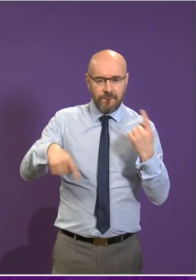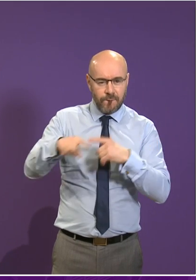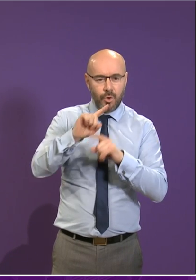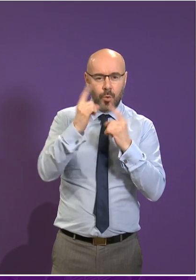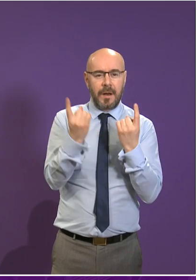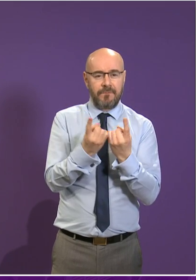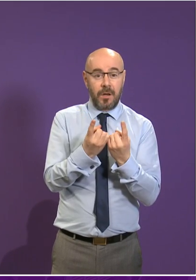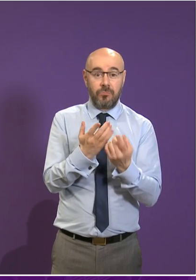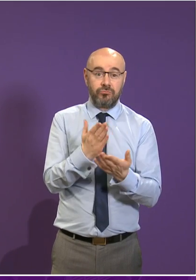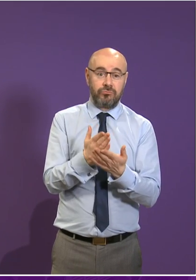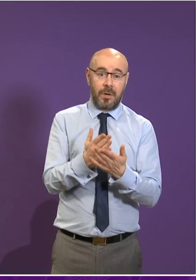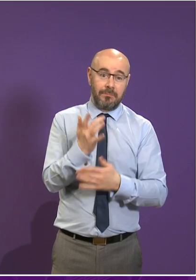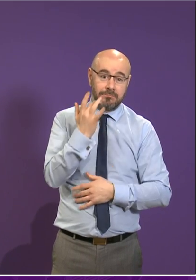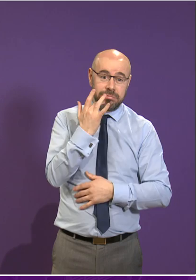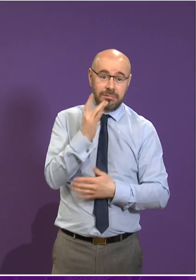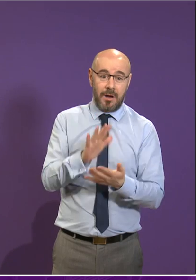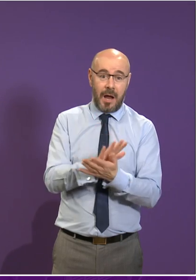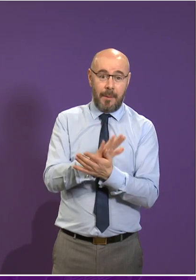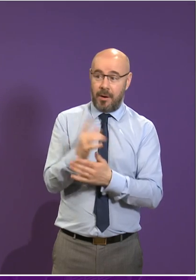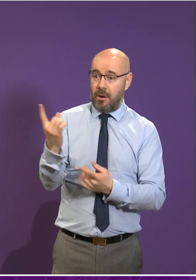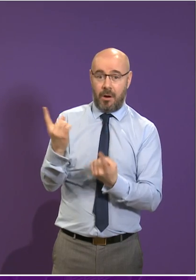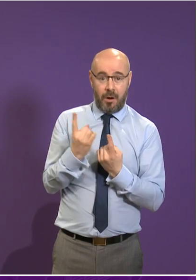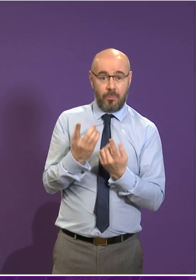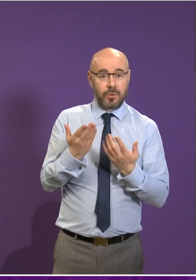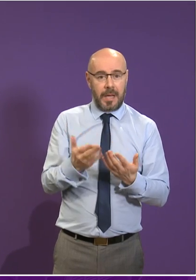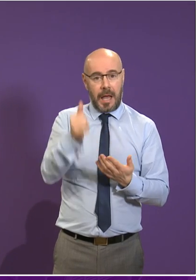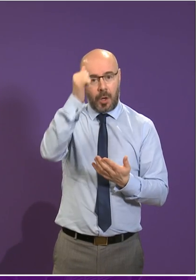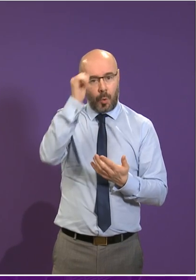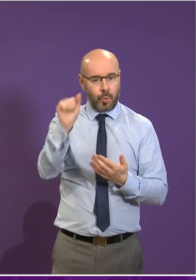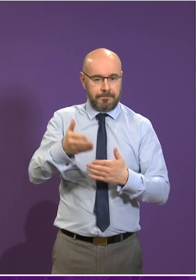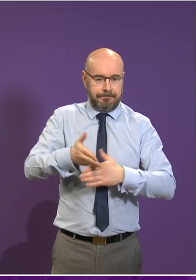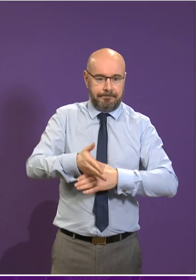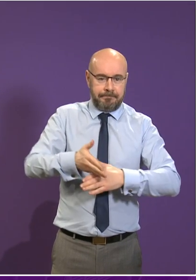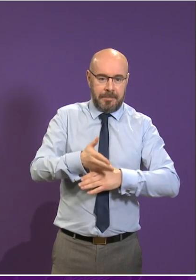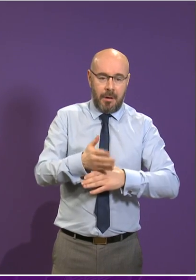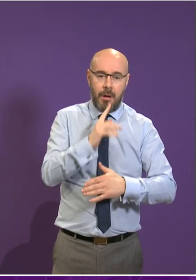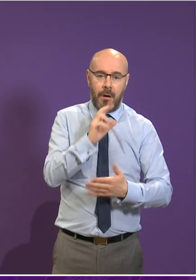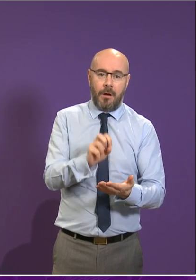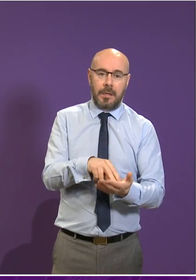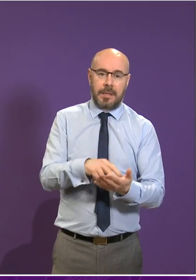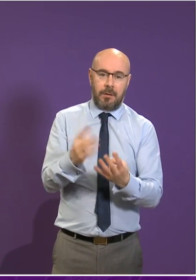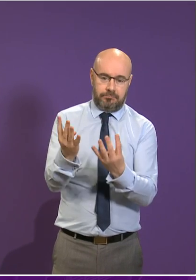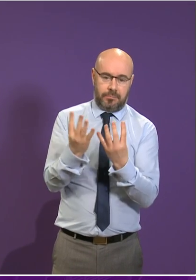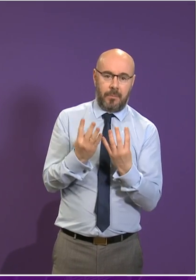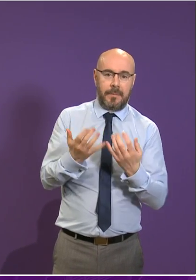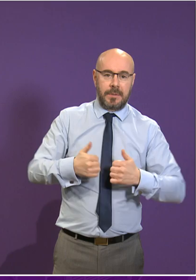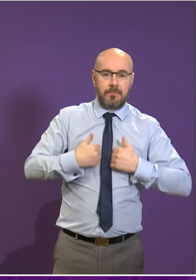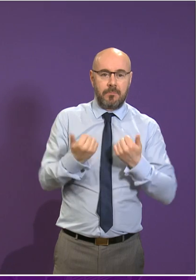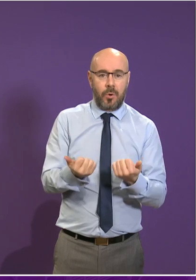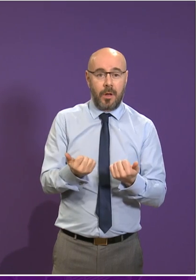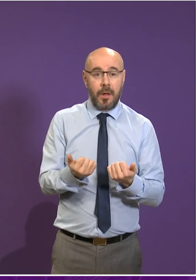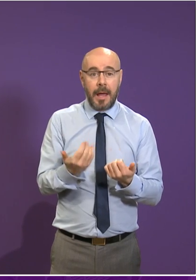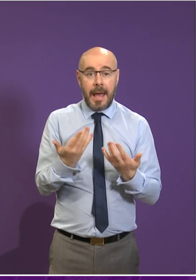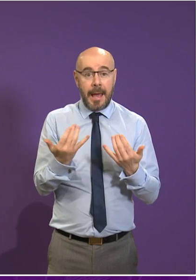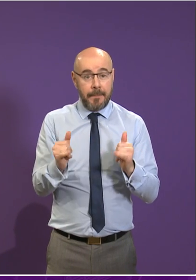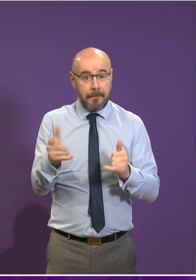really delighted, and I know your busy schedules mean this is not always possible, but we're really delighted to have you here this morning. You'll have maybe have heard some of the